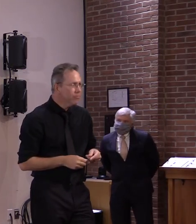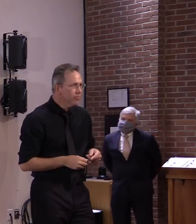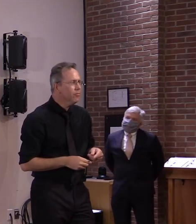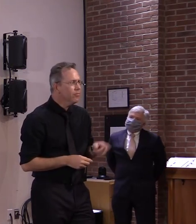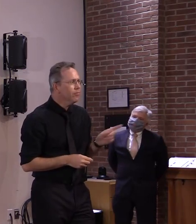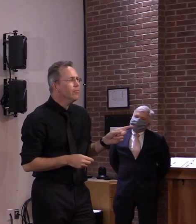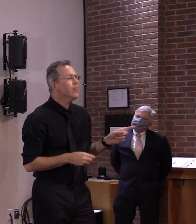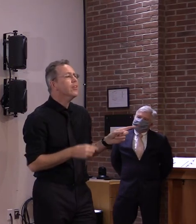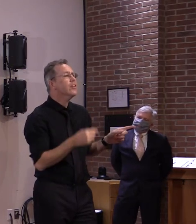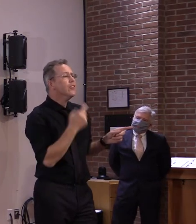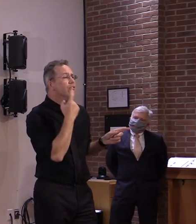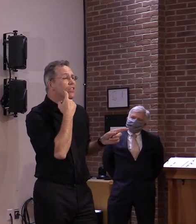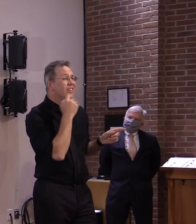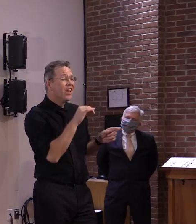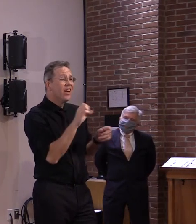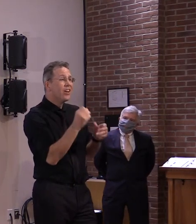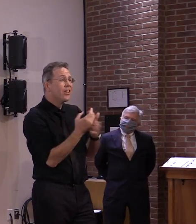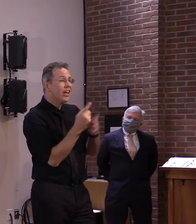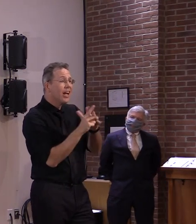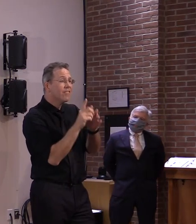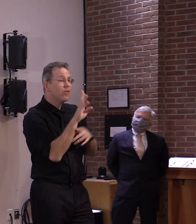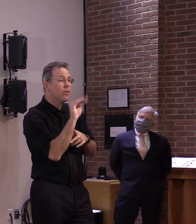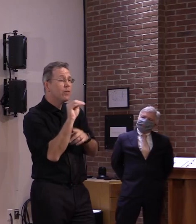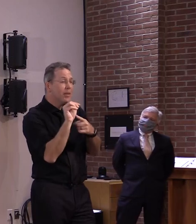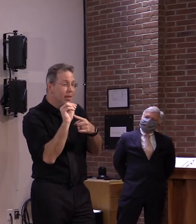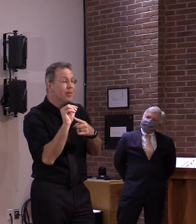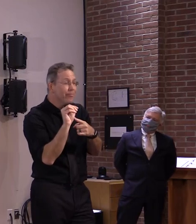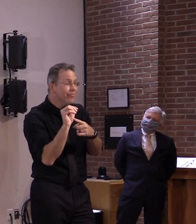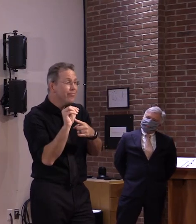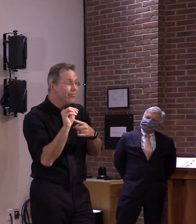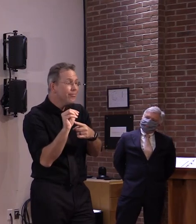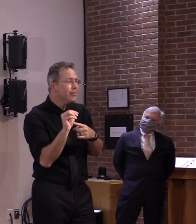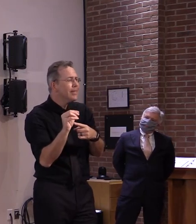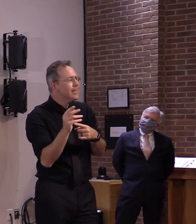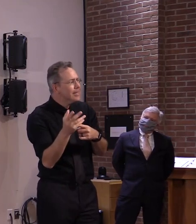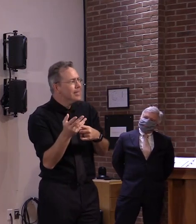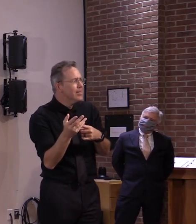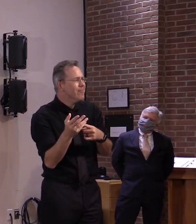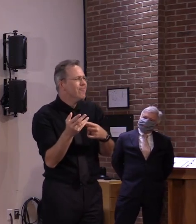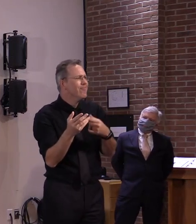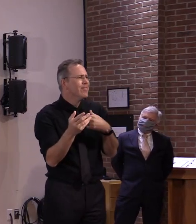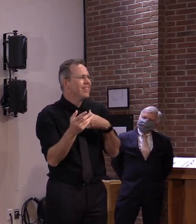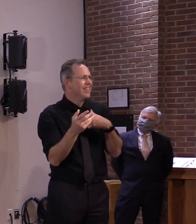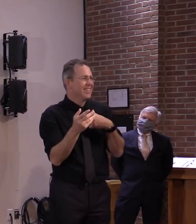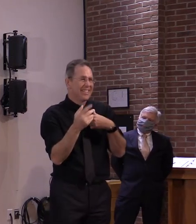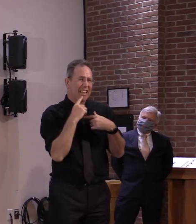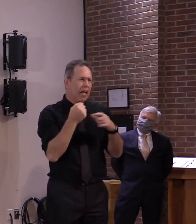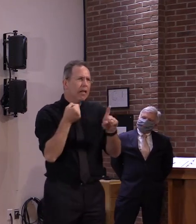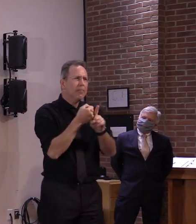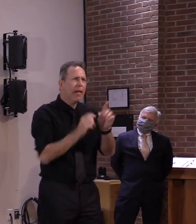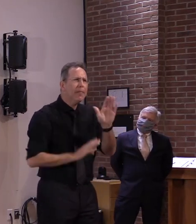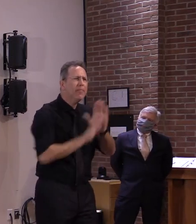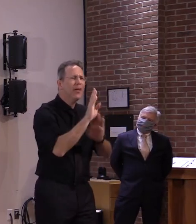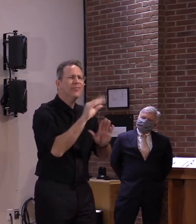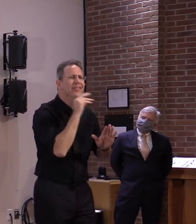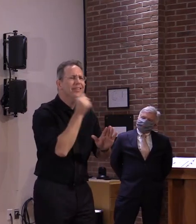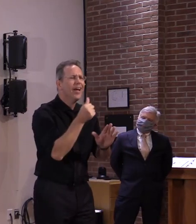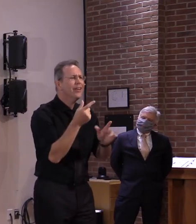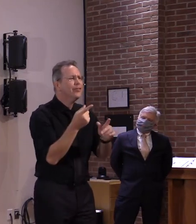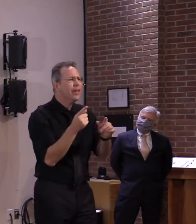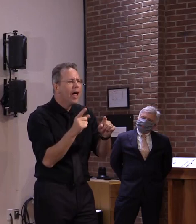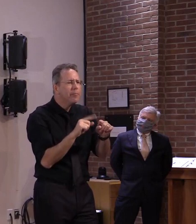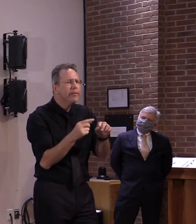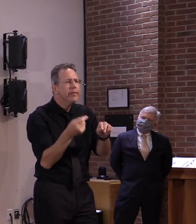week from UVM, which was, I wouldn't want to use the word spike, but it was an increase from the